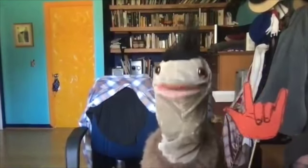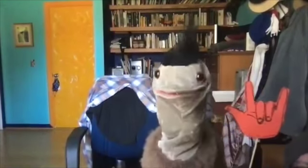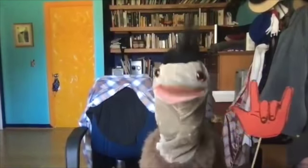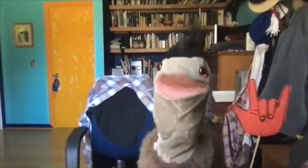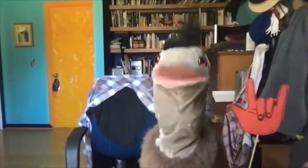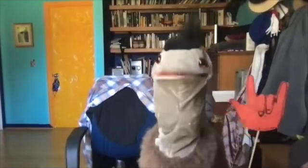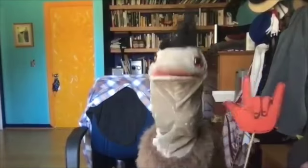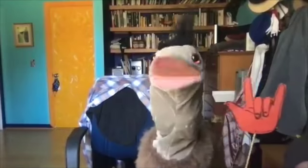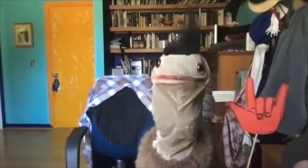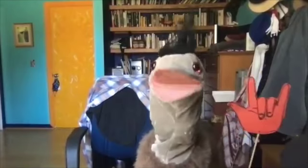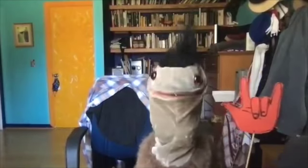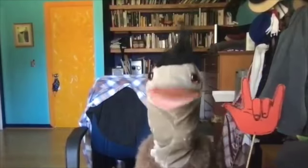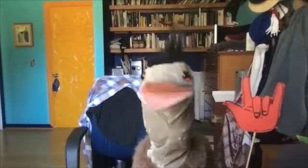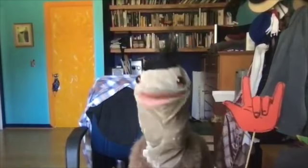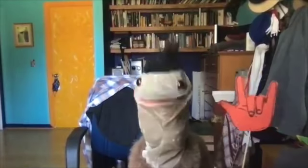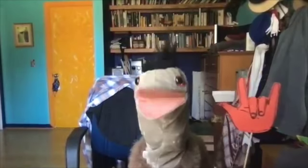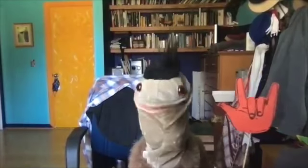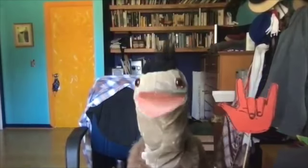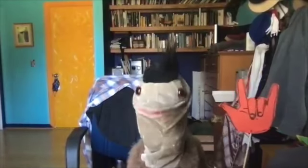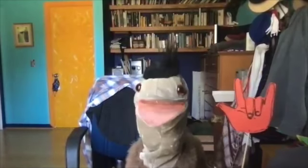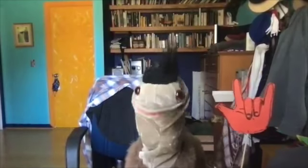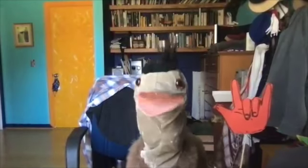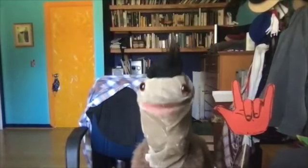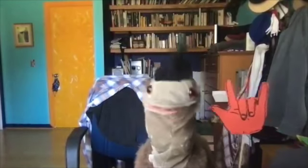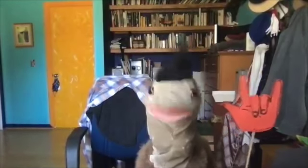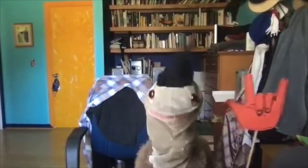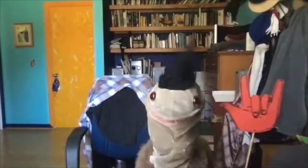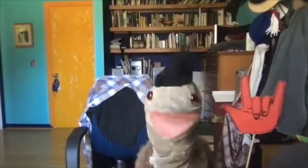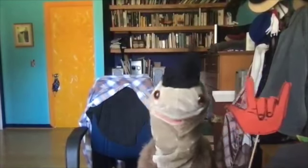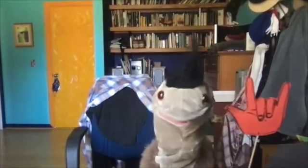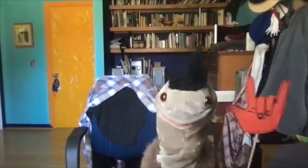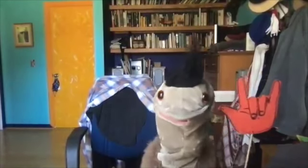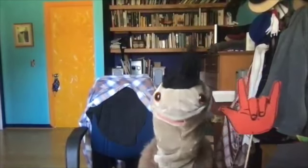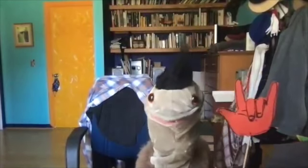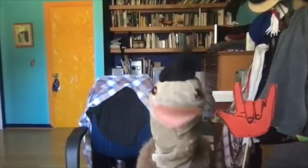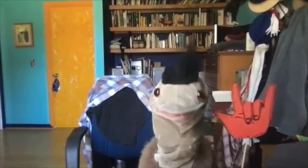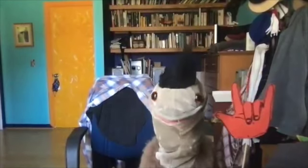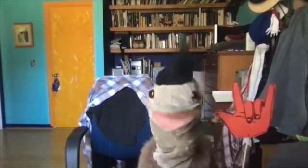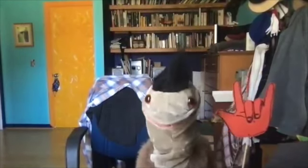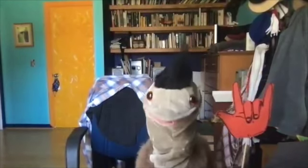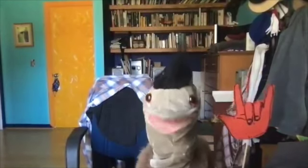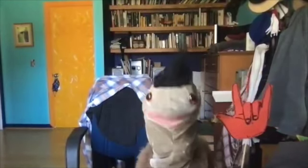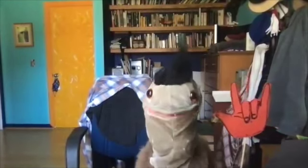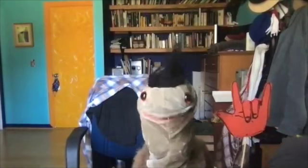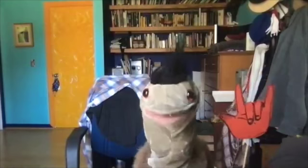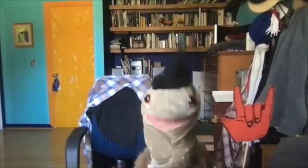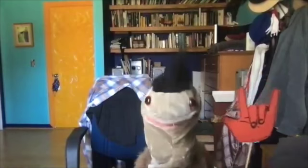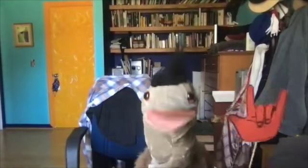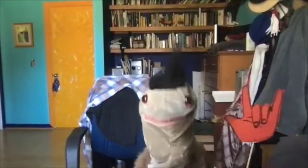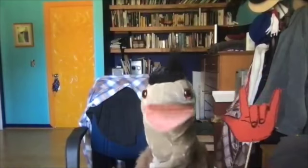way to say I love you in American Sign Language, but I like this one a lot. For this one, you put your two middle fingers down to your